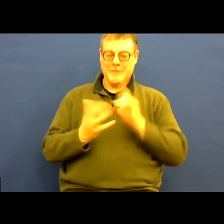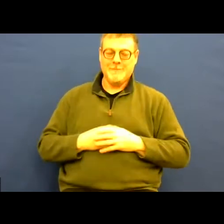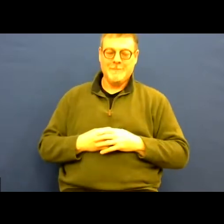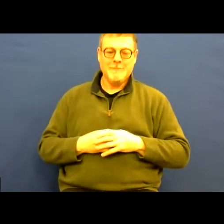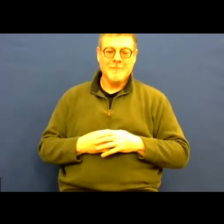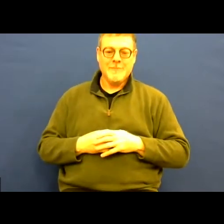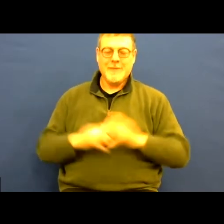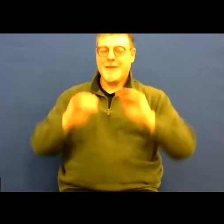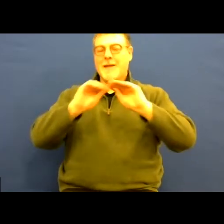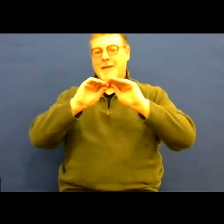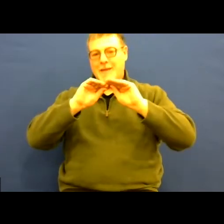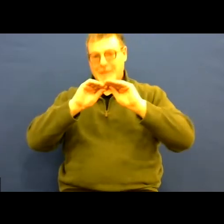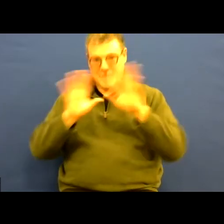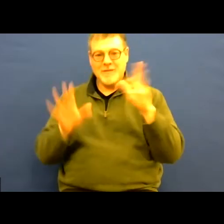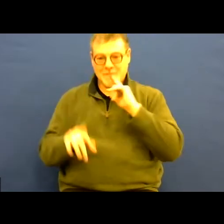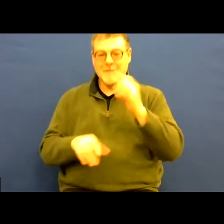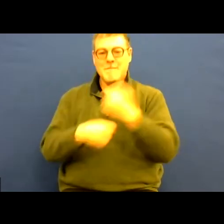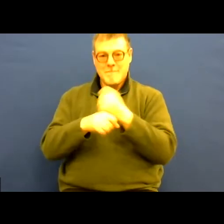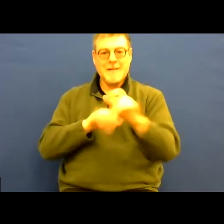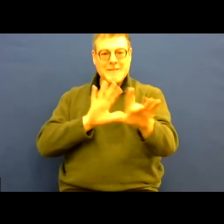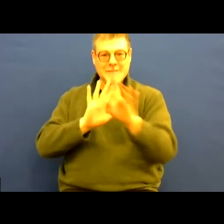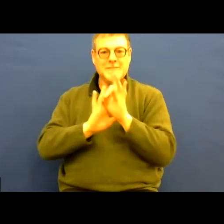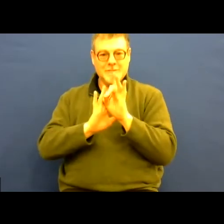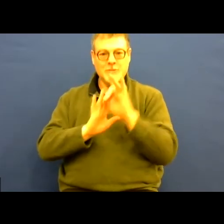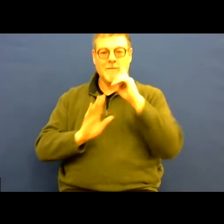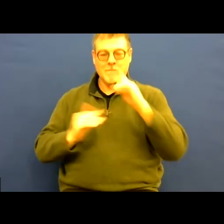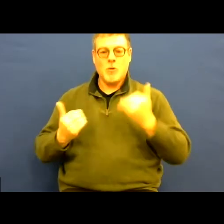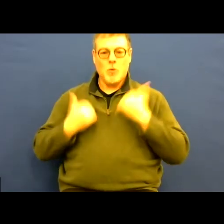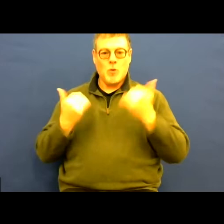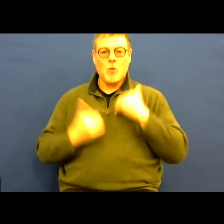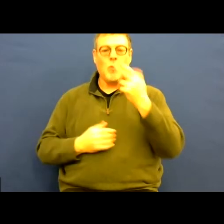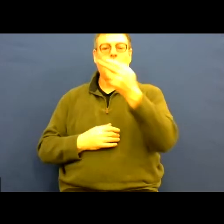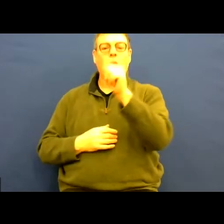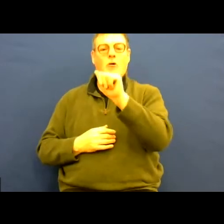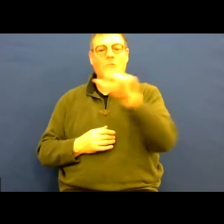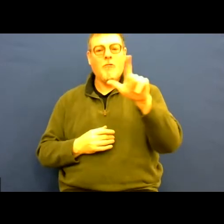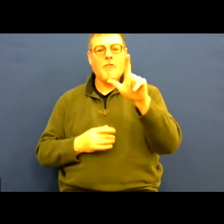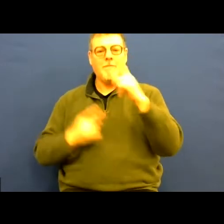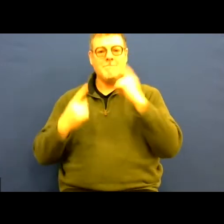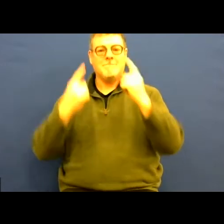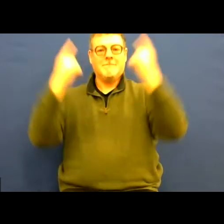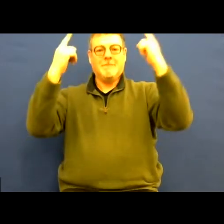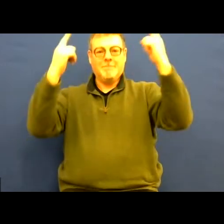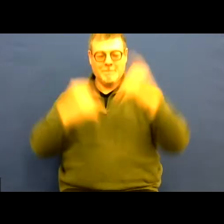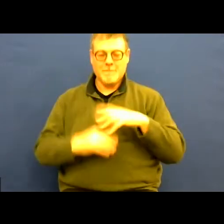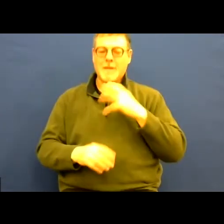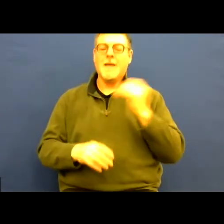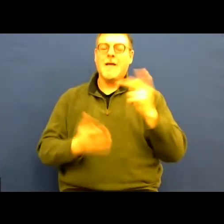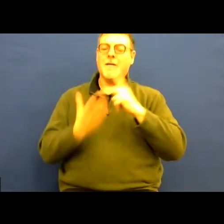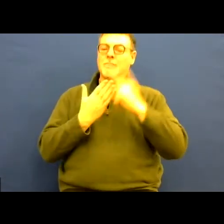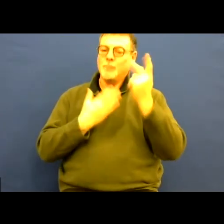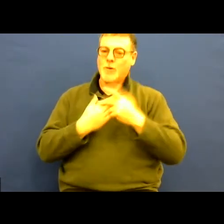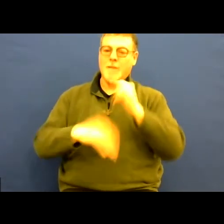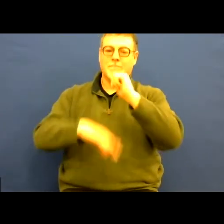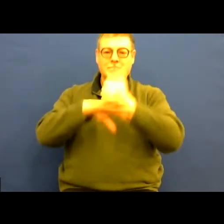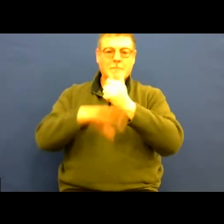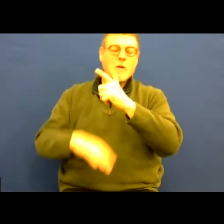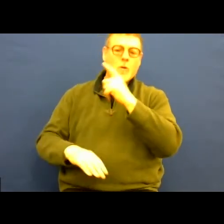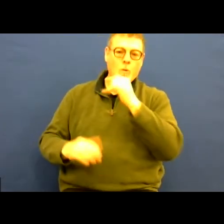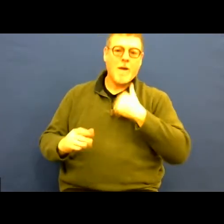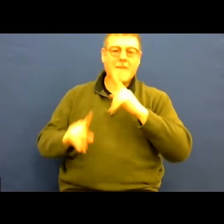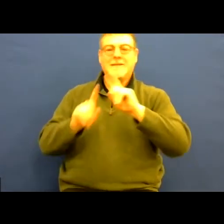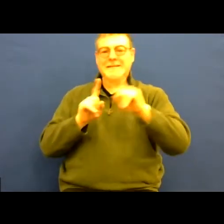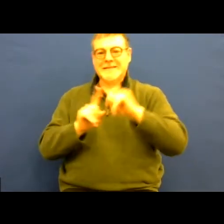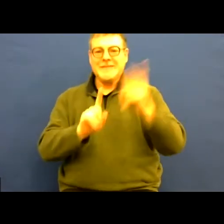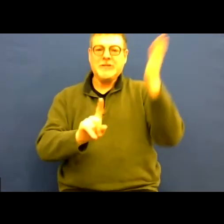they've obviously made their selections for the Youth Hall of Fame. We put the program together in terms of who's going to have the different